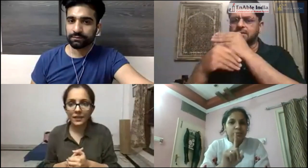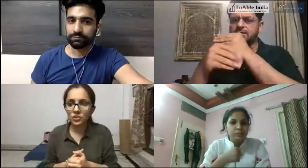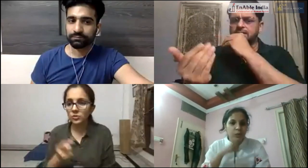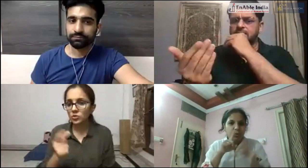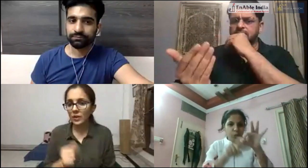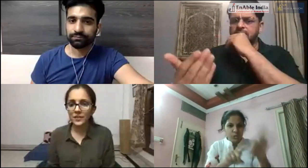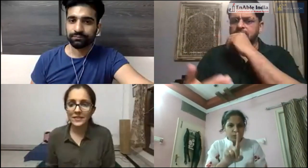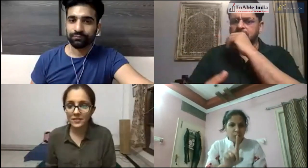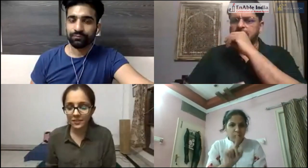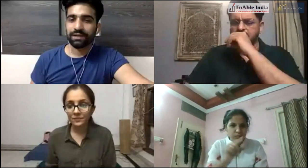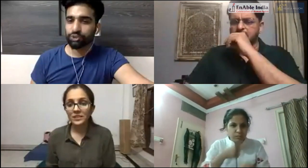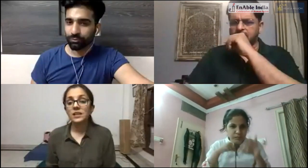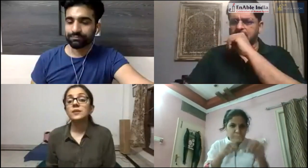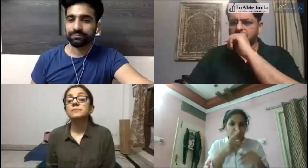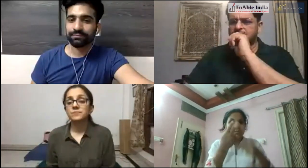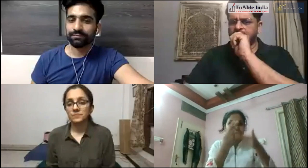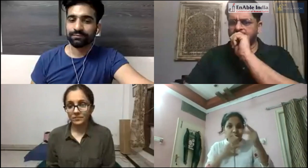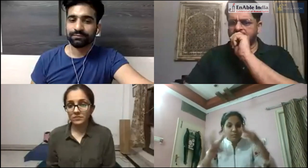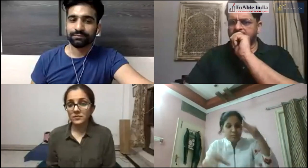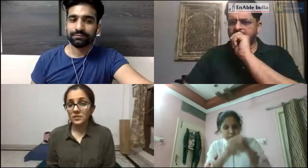Yeah, she wants to add a question. Sure.